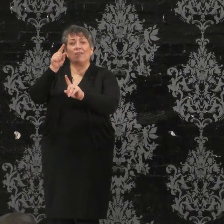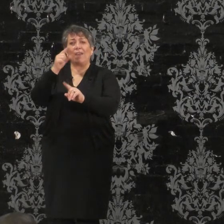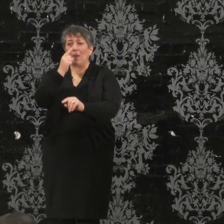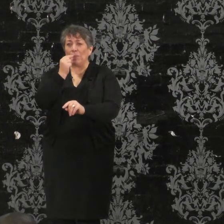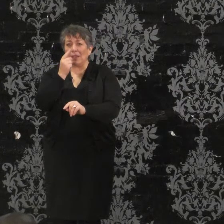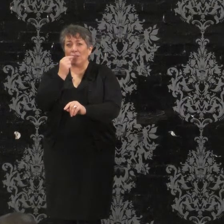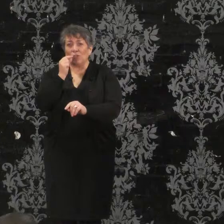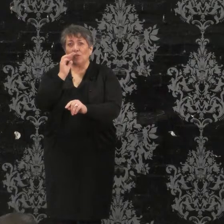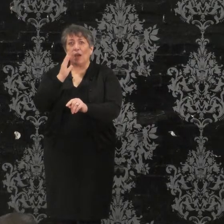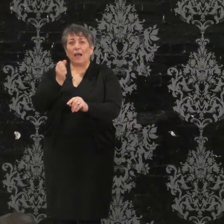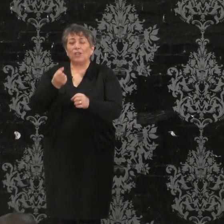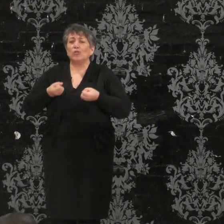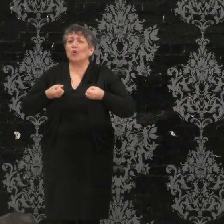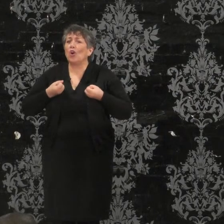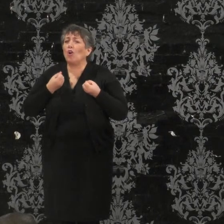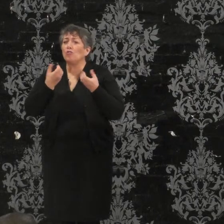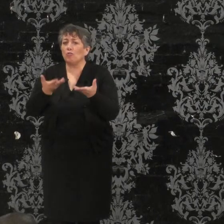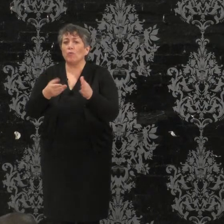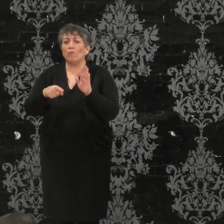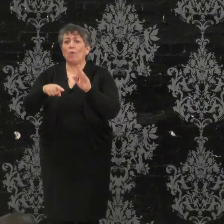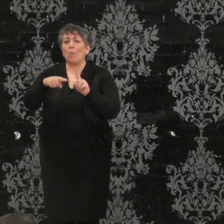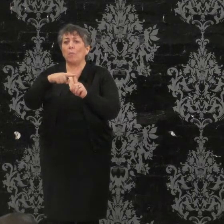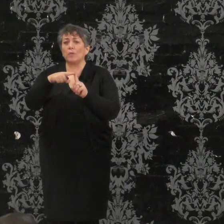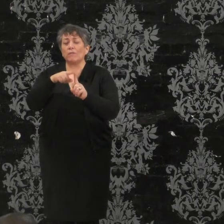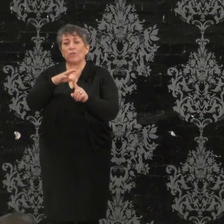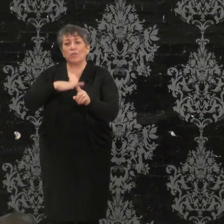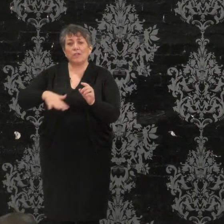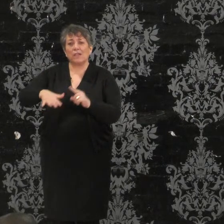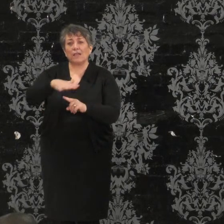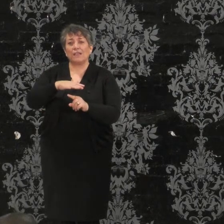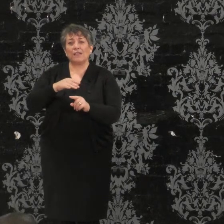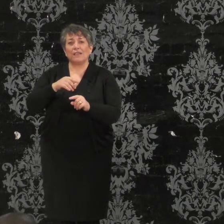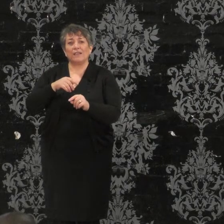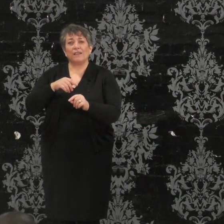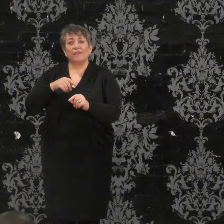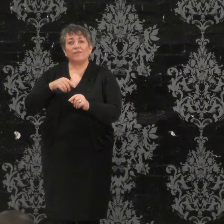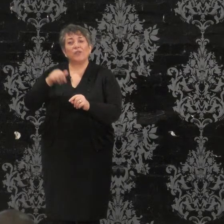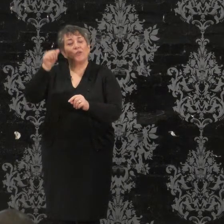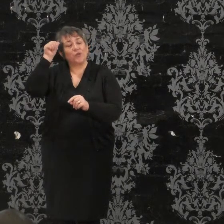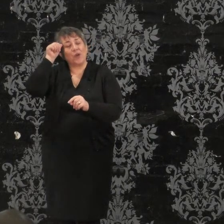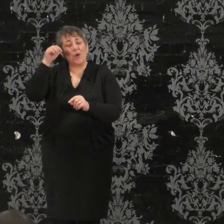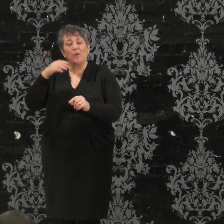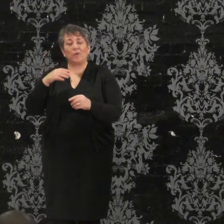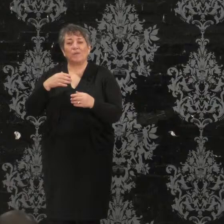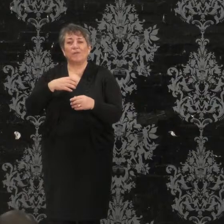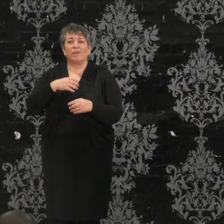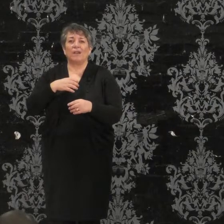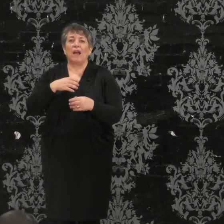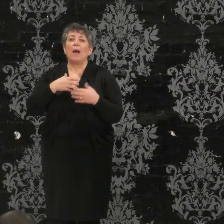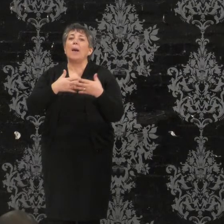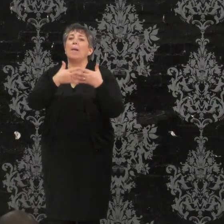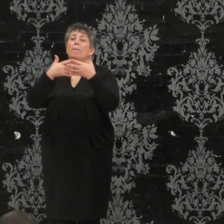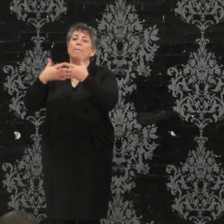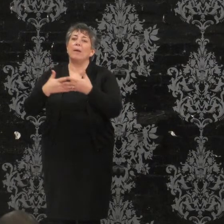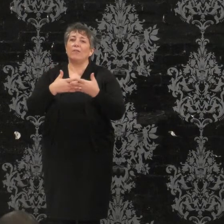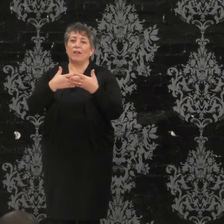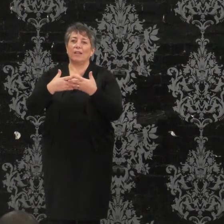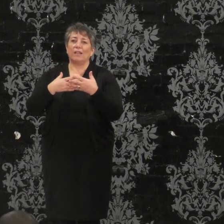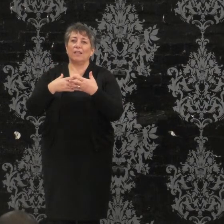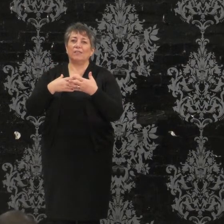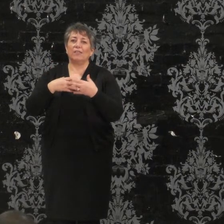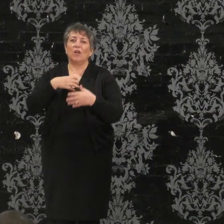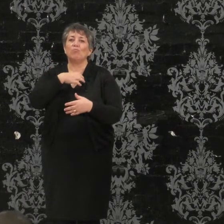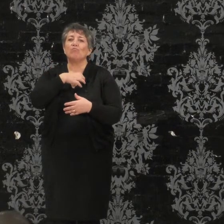society. I remember President Obama once saying that we must never tag young people as